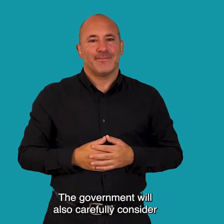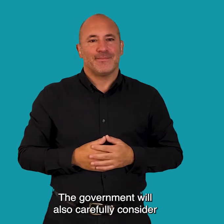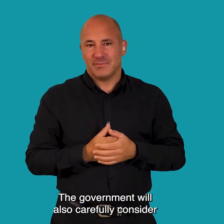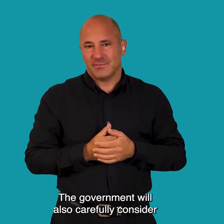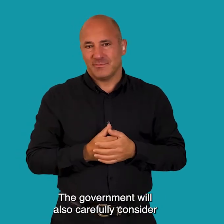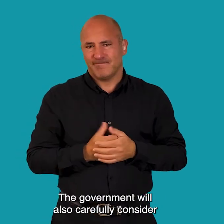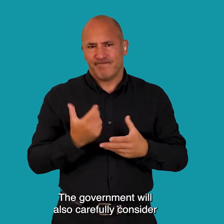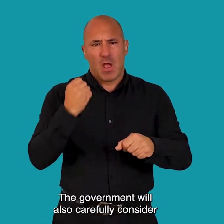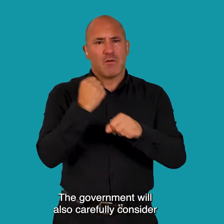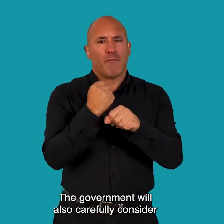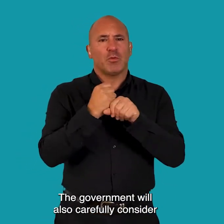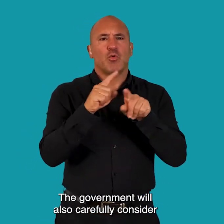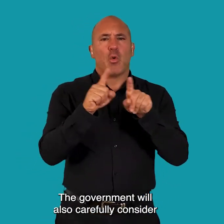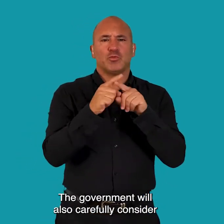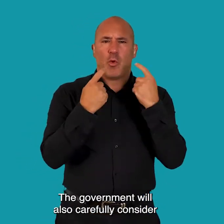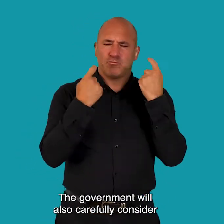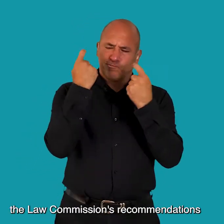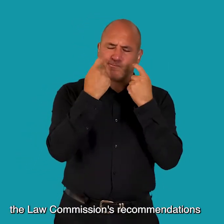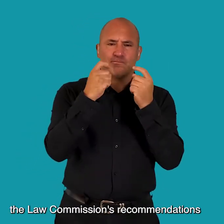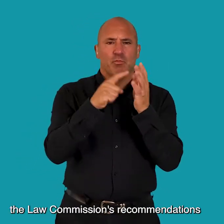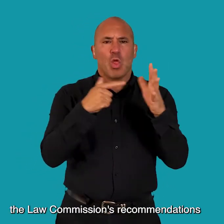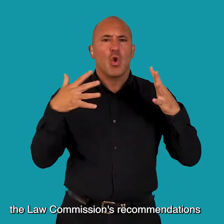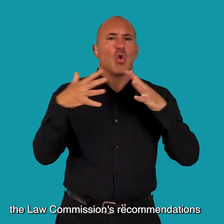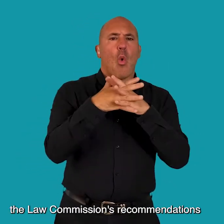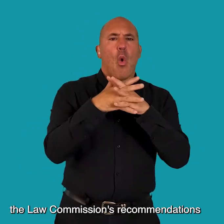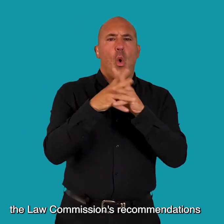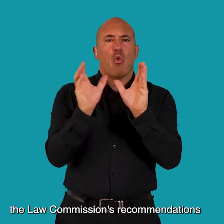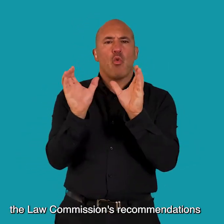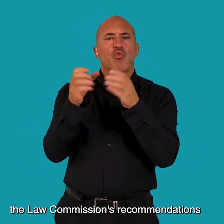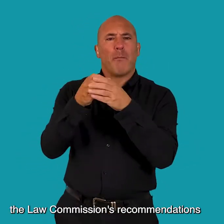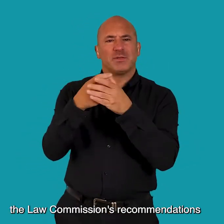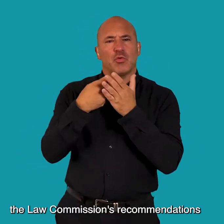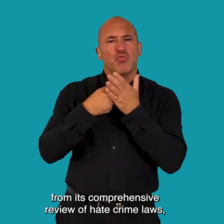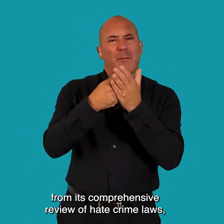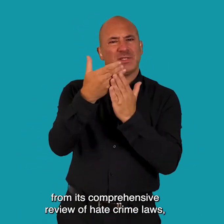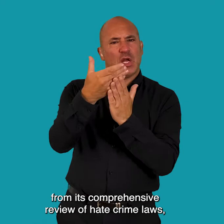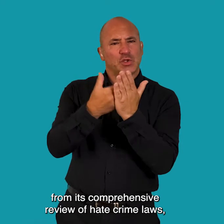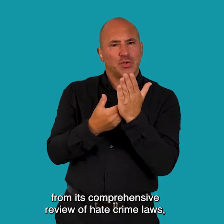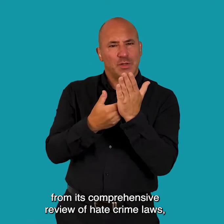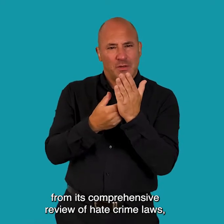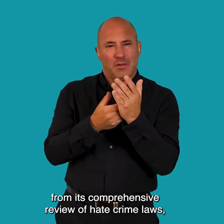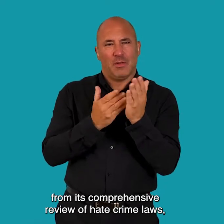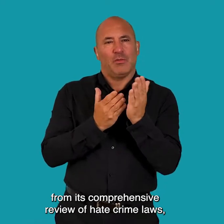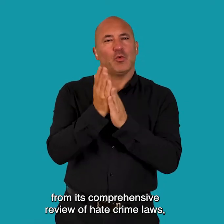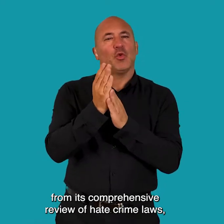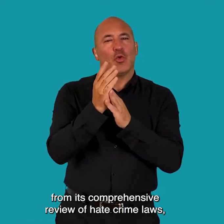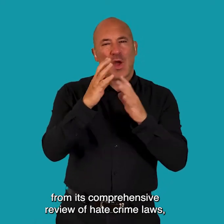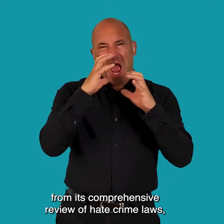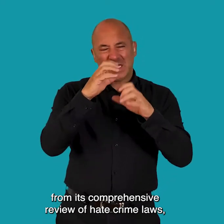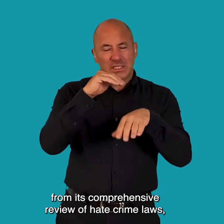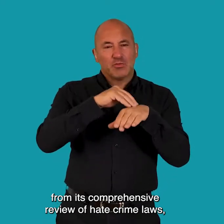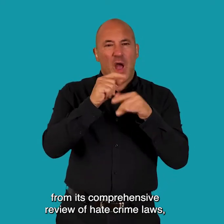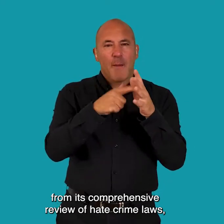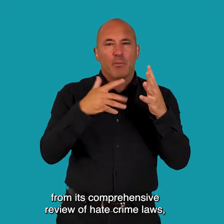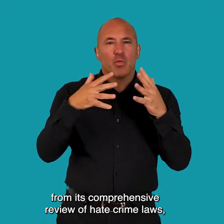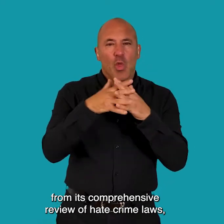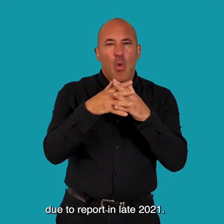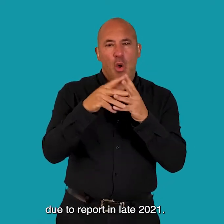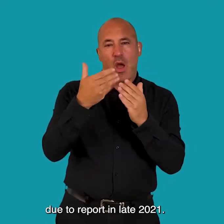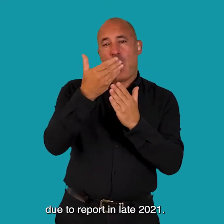government will also carefully consider the Law Commission's recommendations from its comprehensive review of hate crime laws, due to report